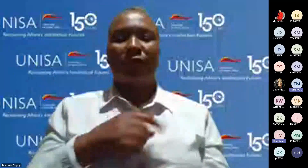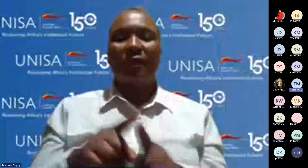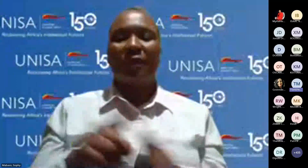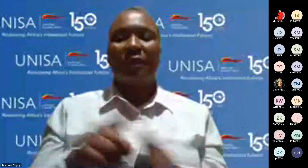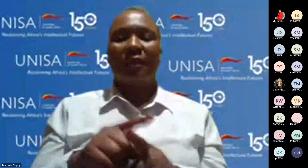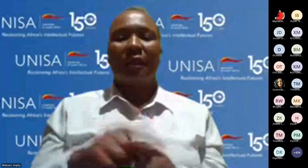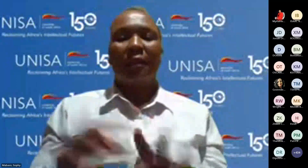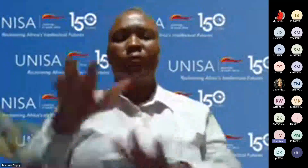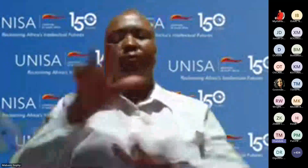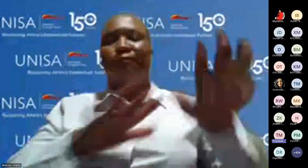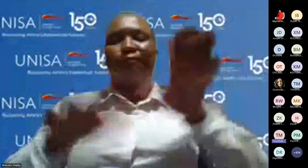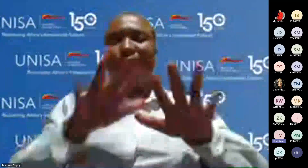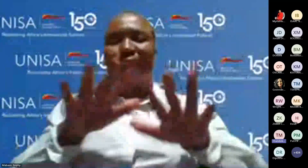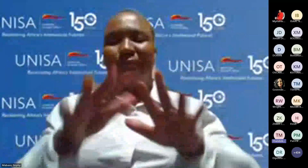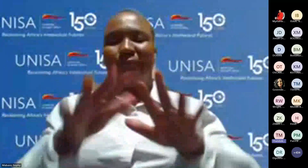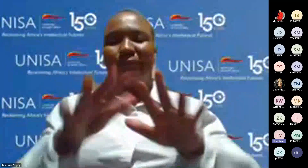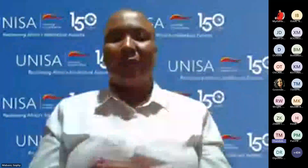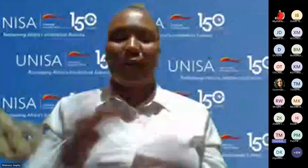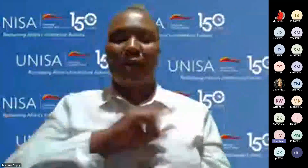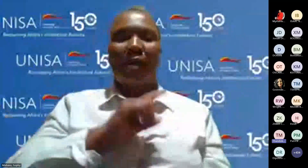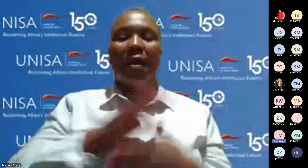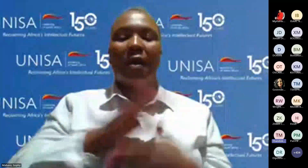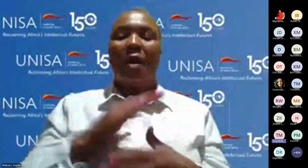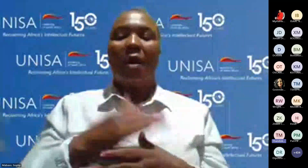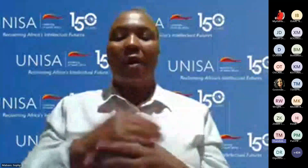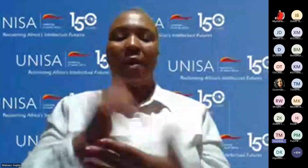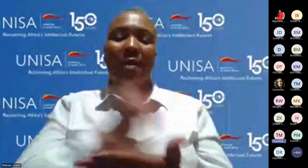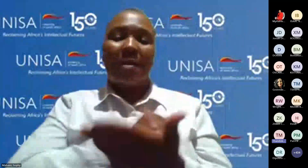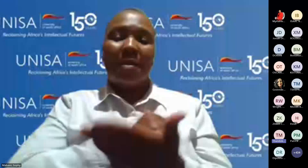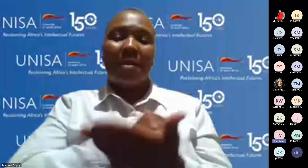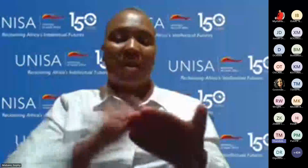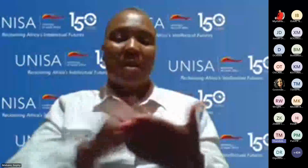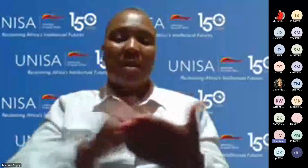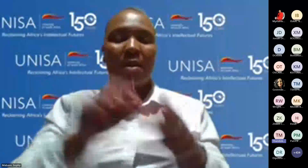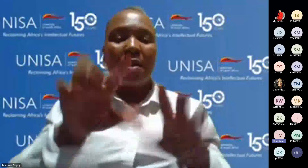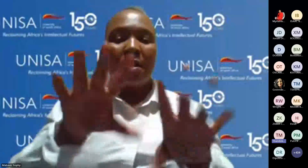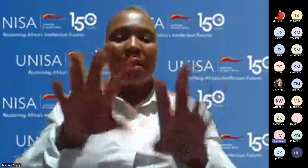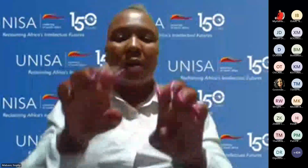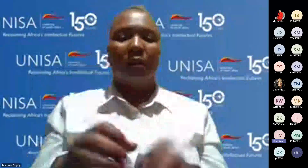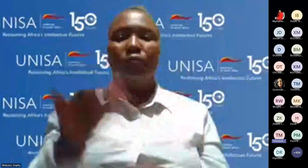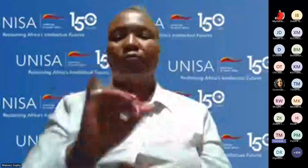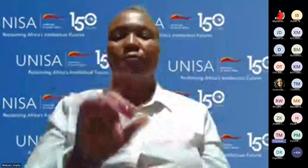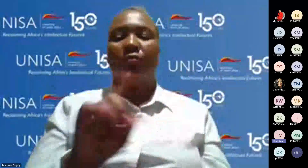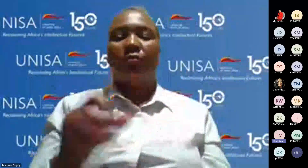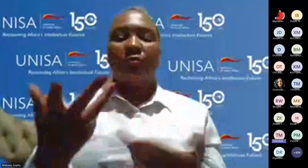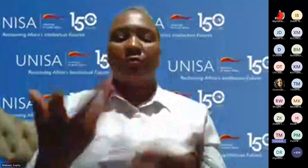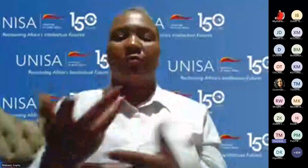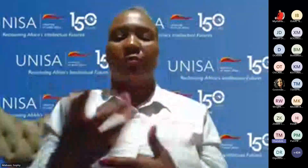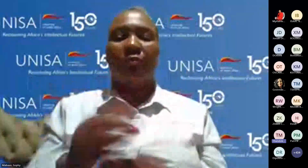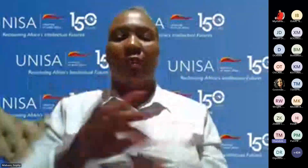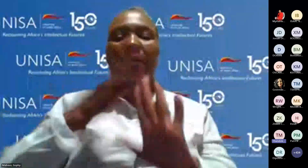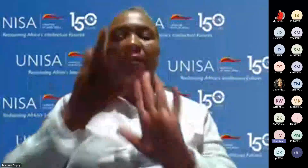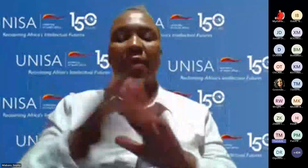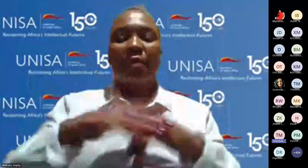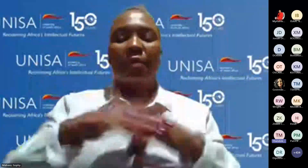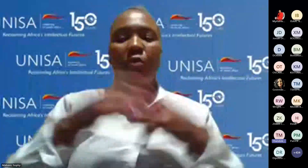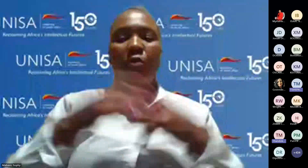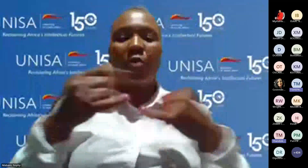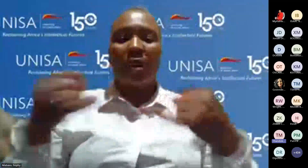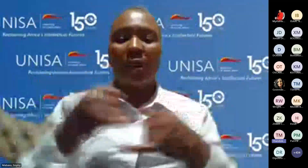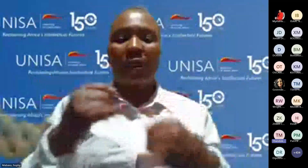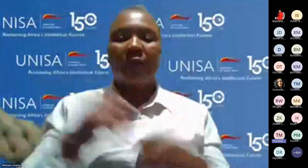panicking because I've never written an exam which was everything online. Yes, I'm using